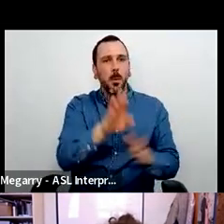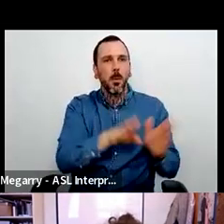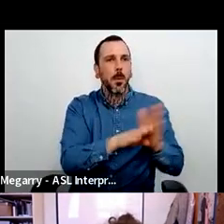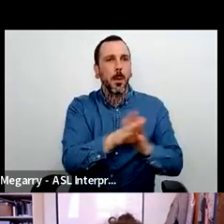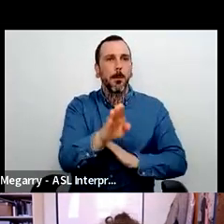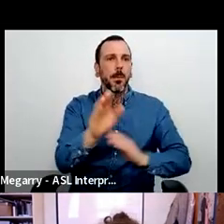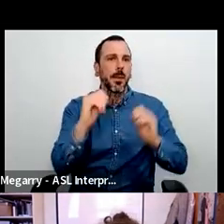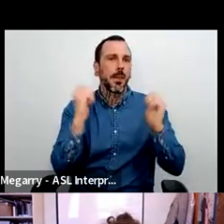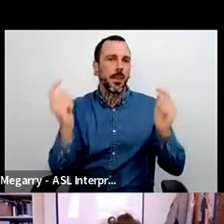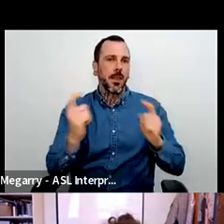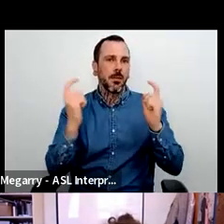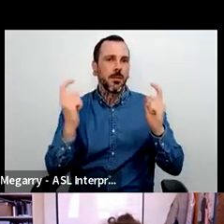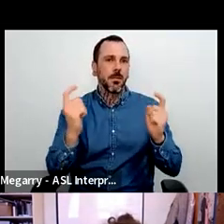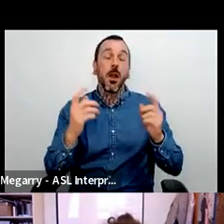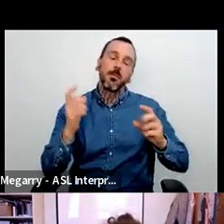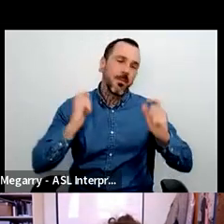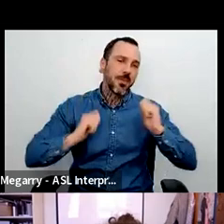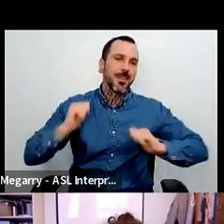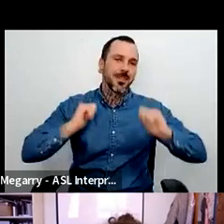Okay, that's